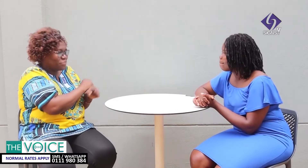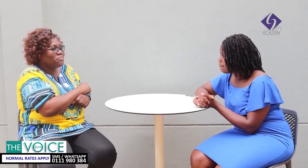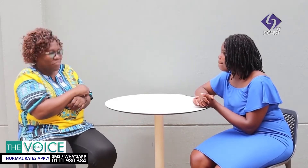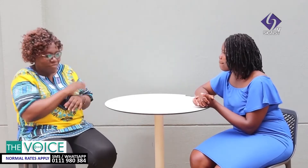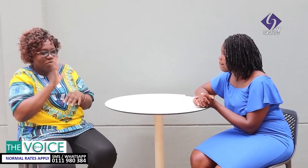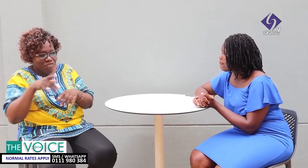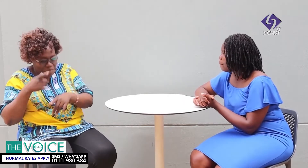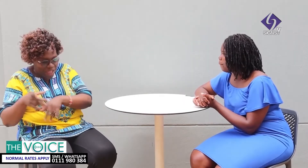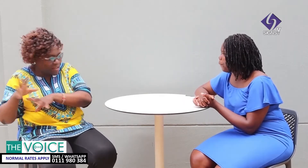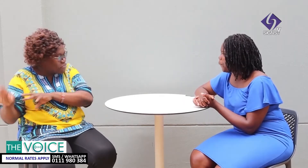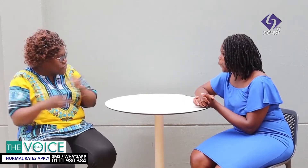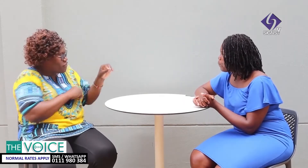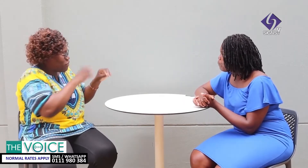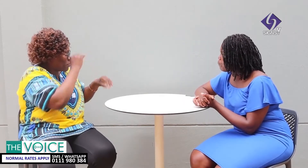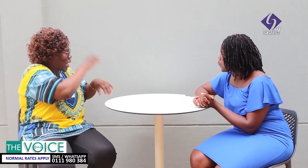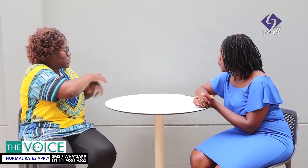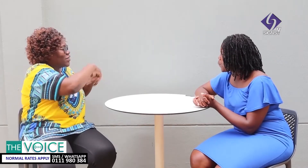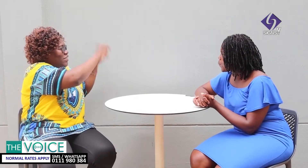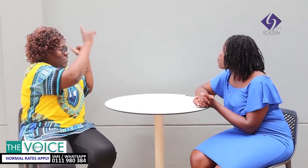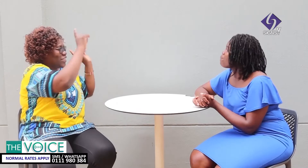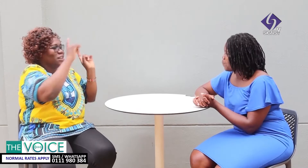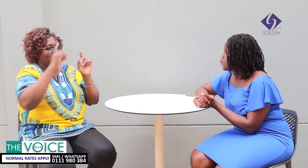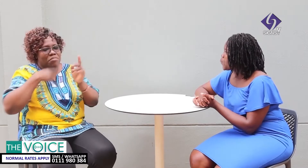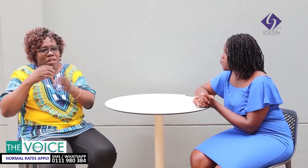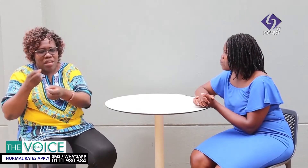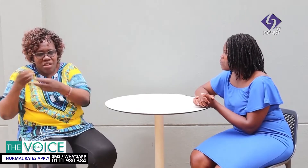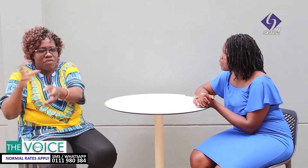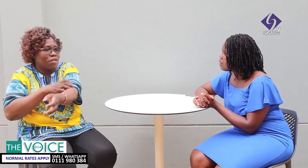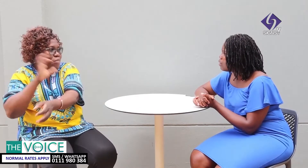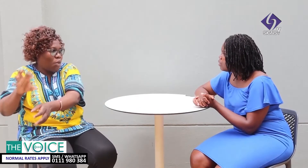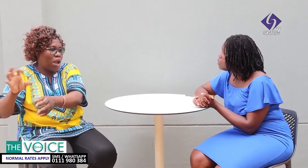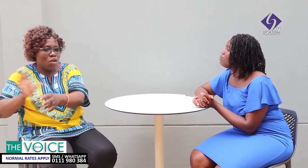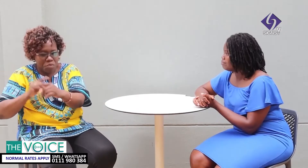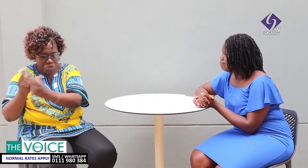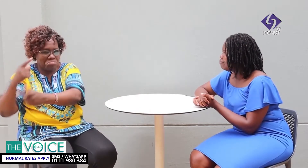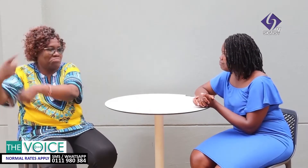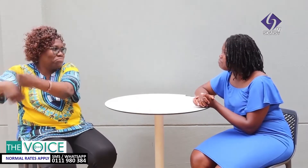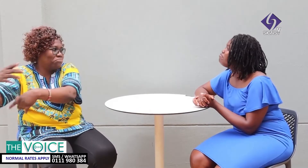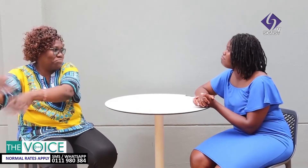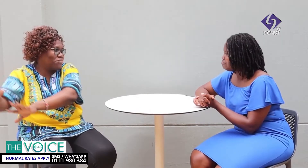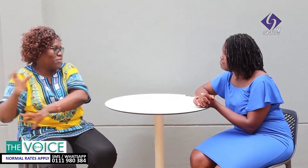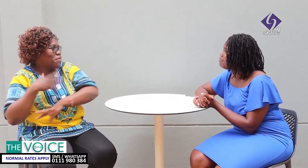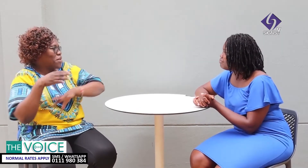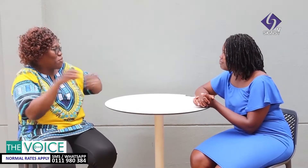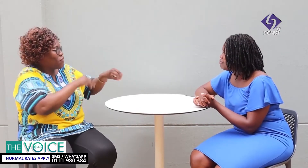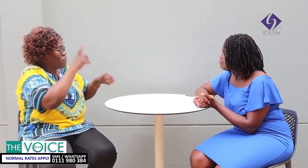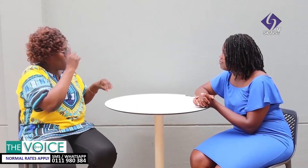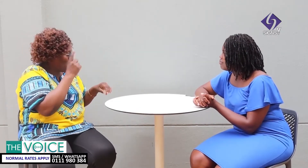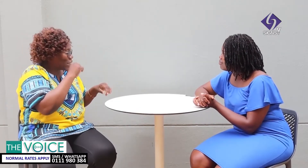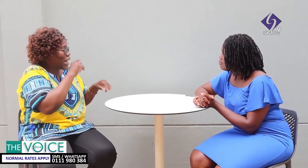to another job still in Mombasa. So we had already empowered people here,